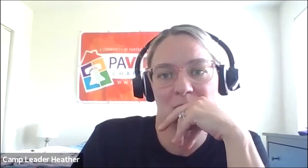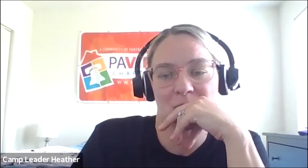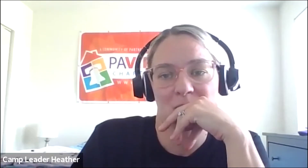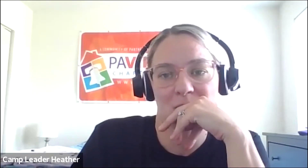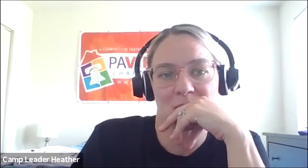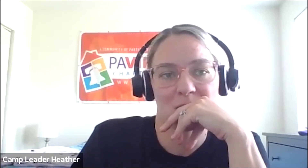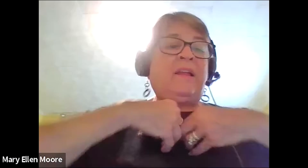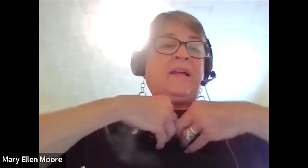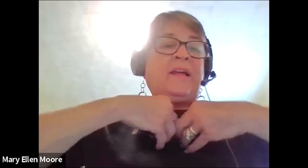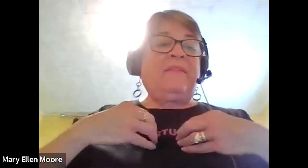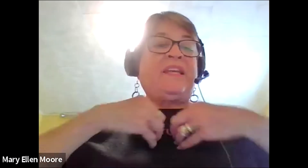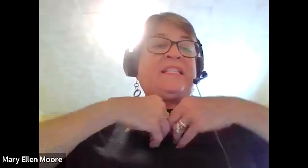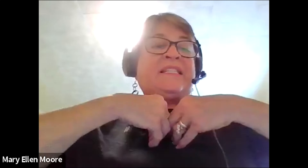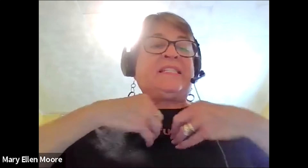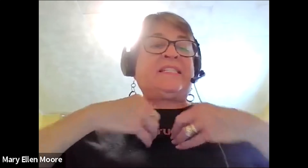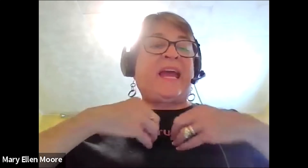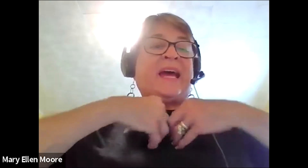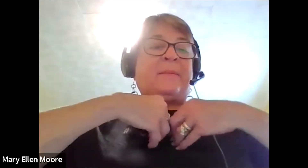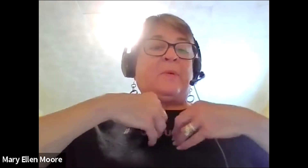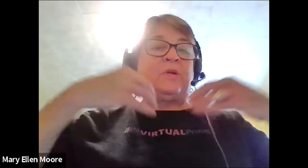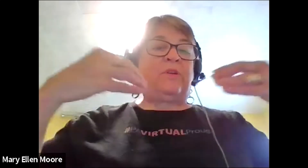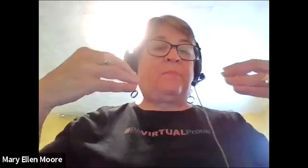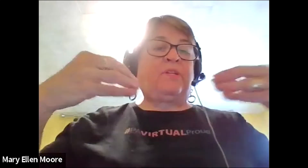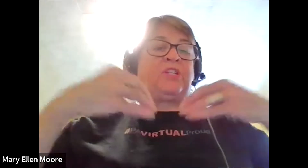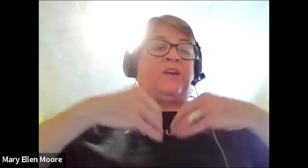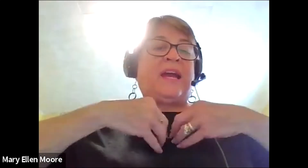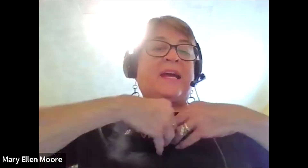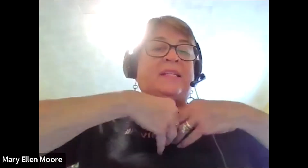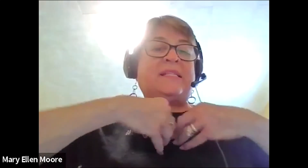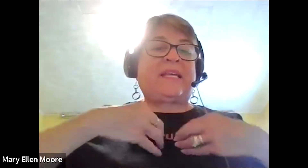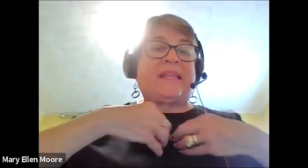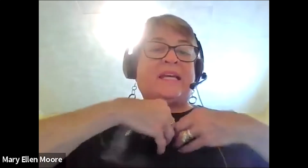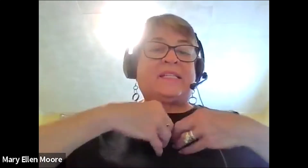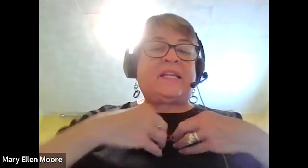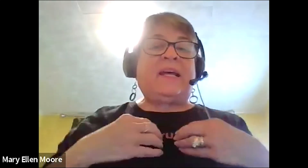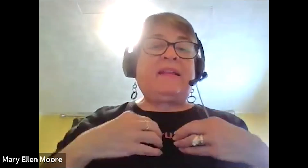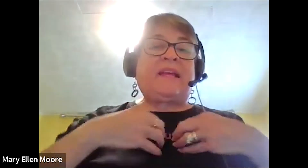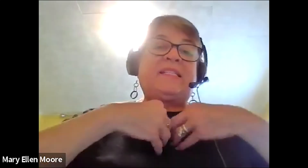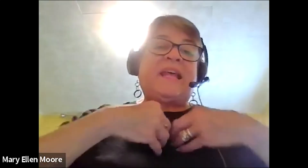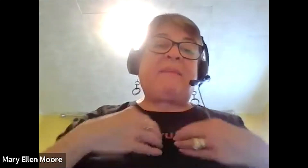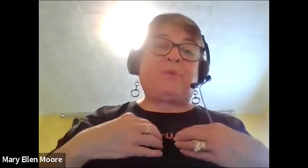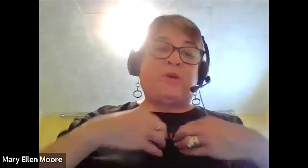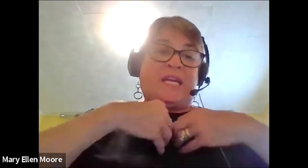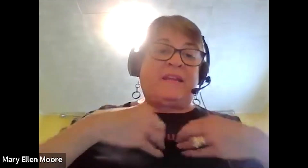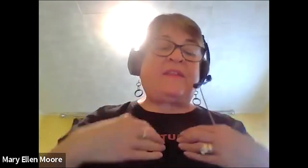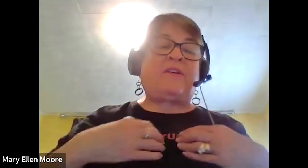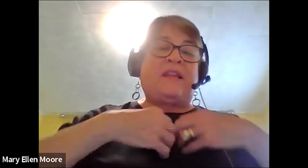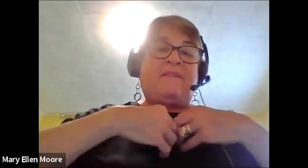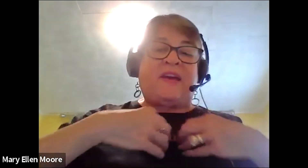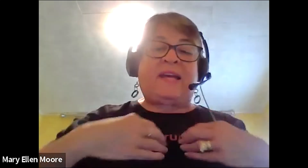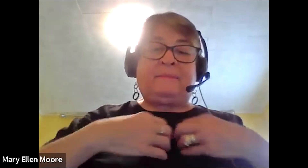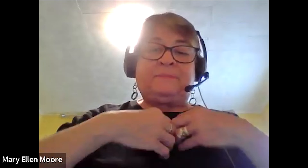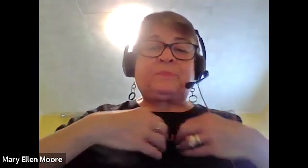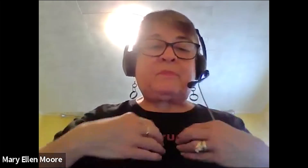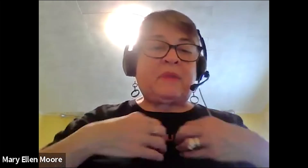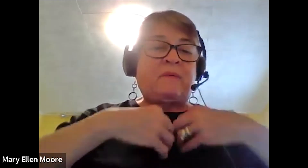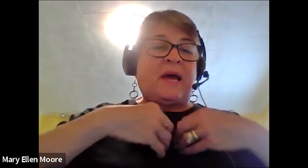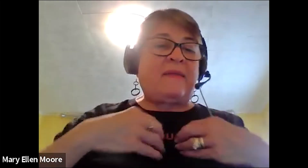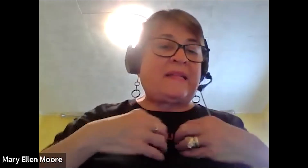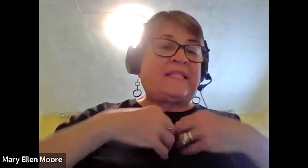First of all, this is animal. You put your hands like this because they breathe, they're living. Okay, that's like